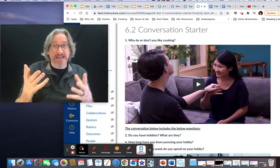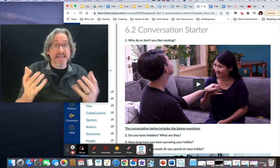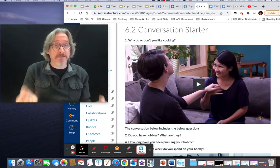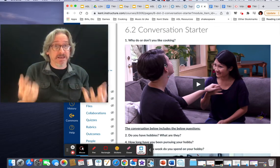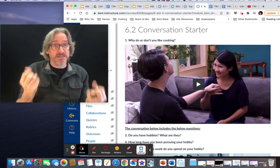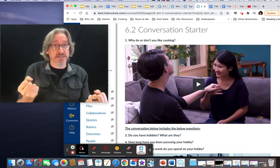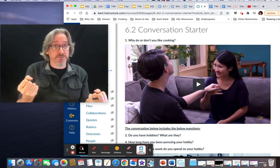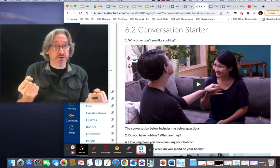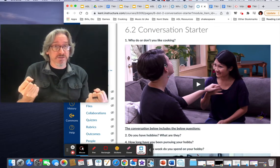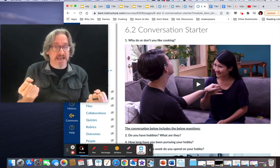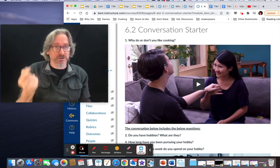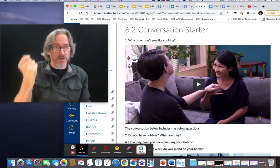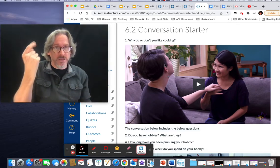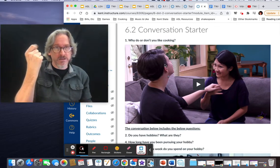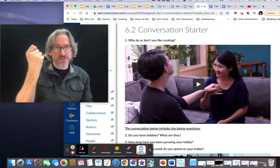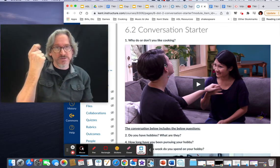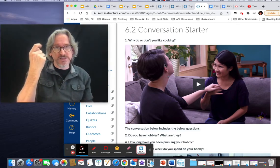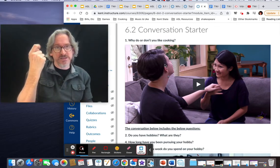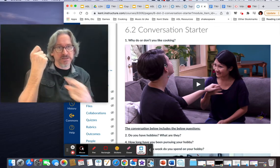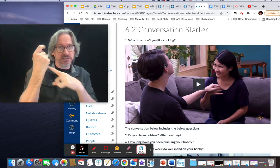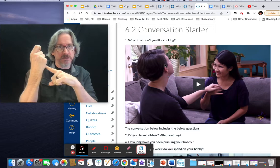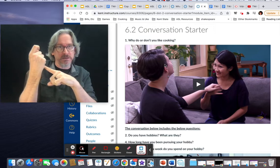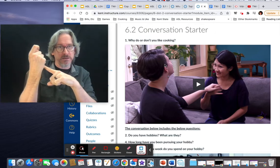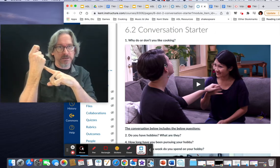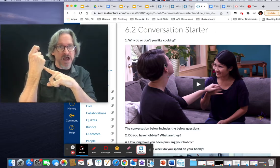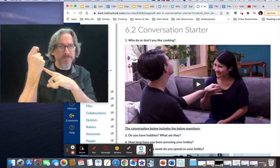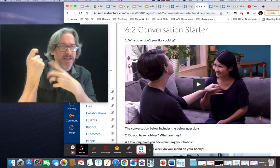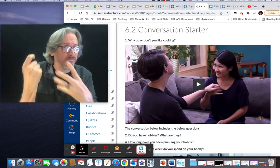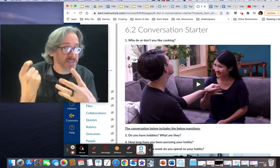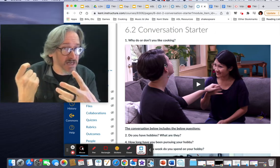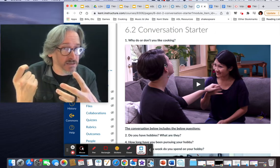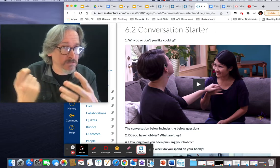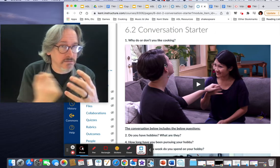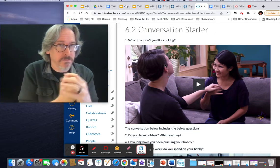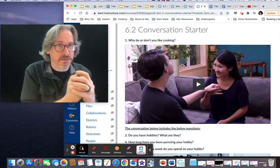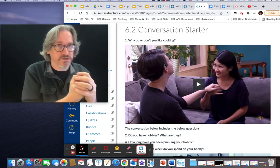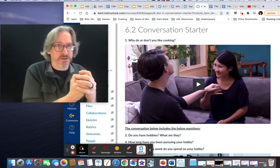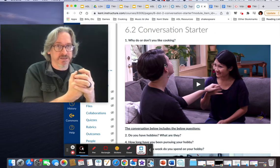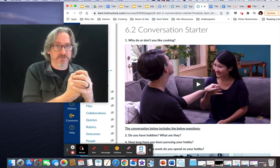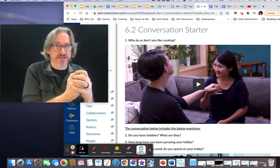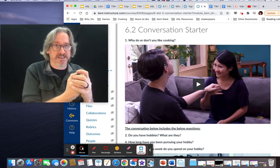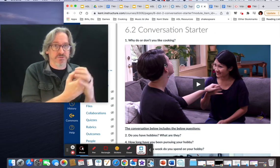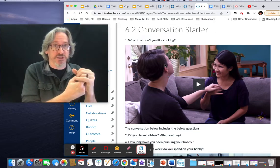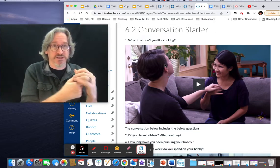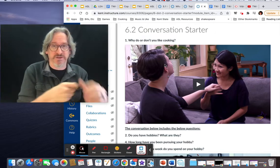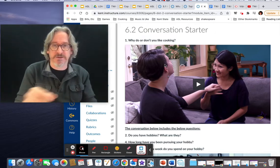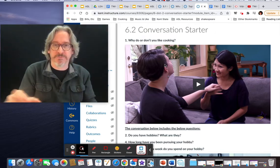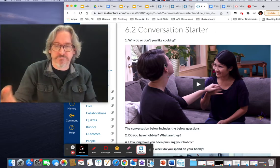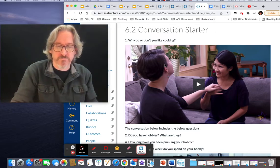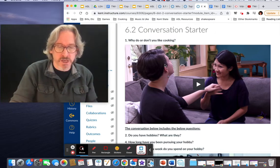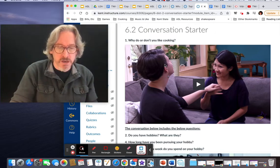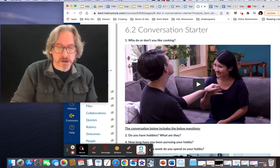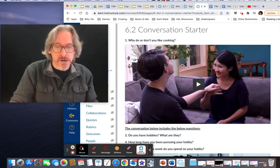And again, because it's the protactile, this one's not being emphasized. This one is, because that's what she's